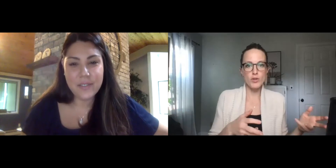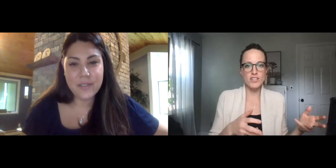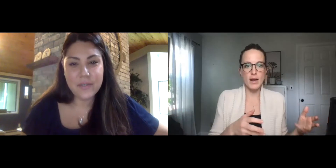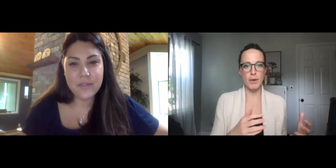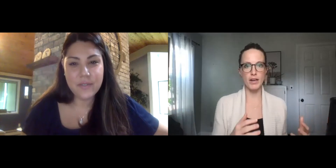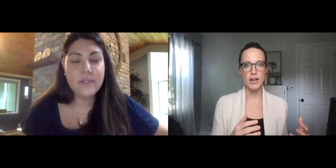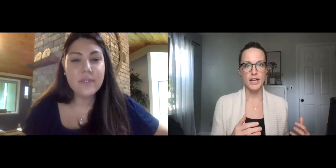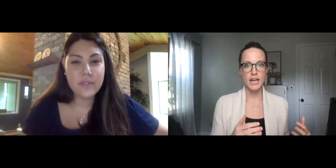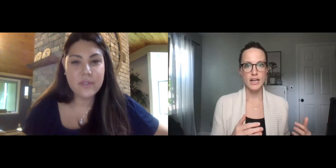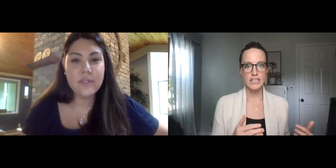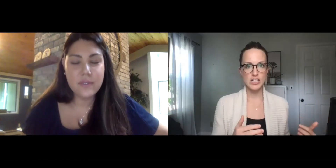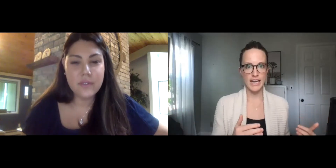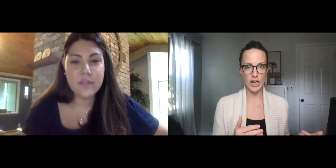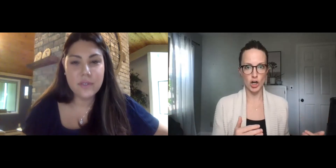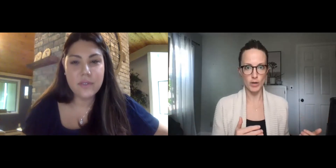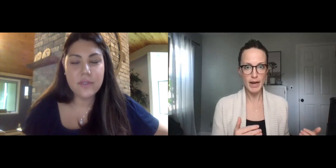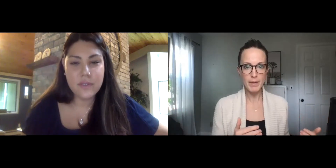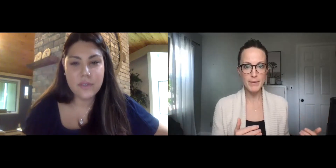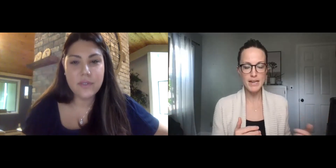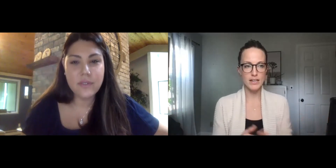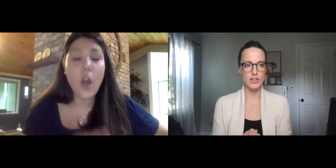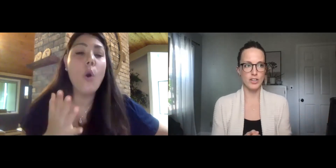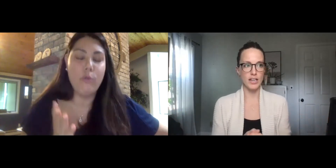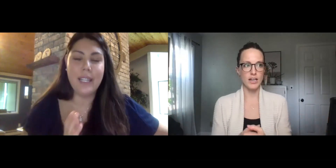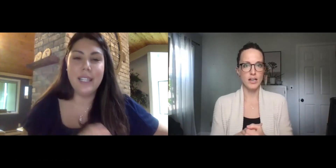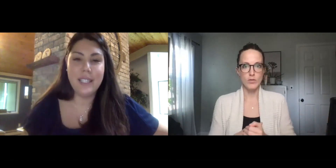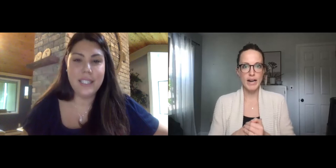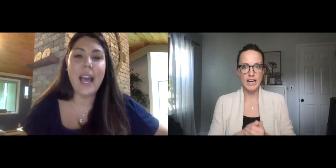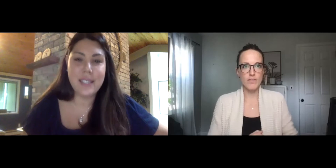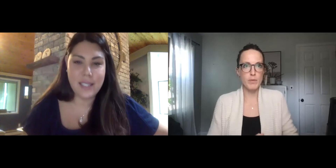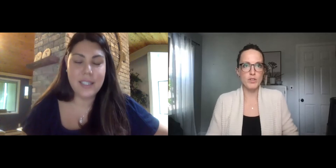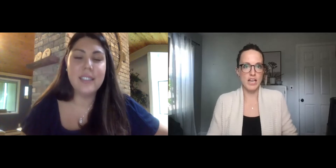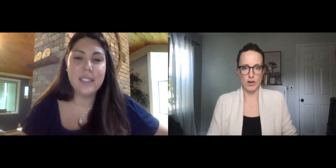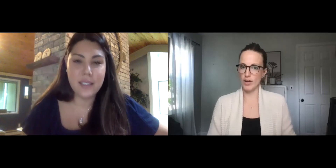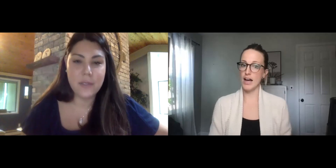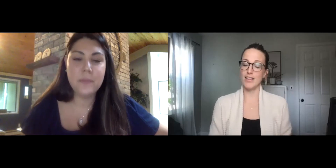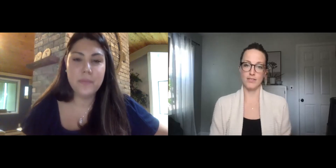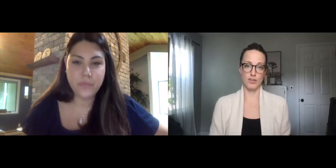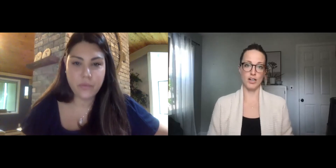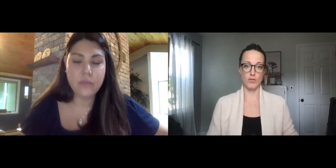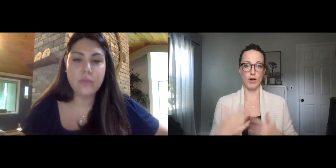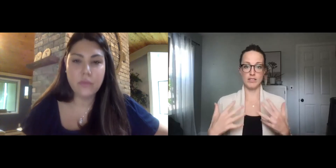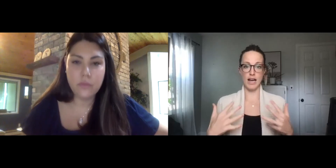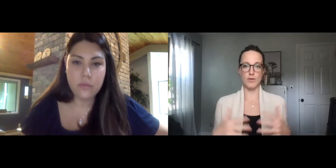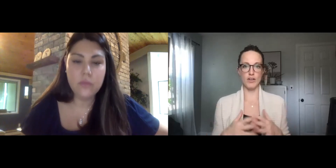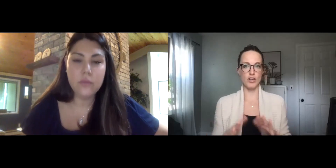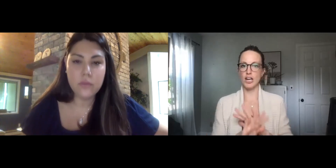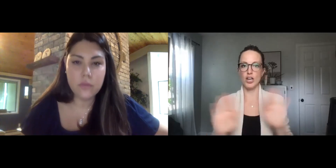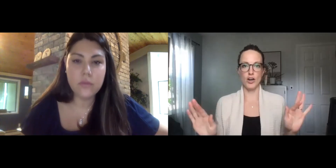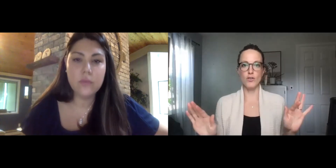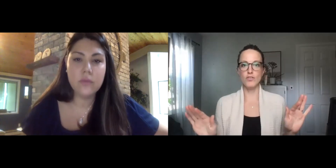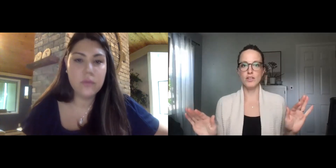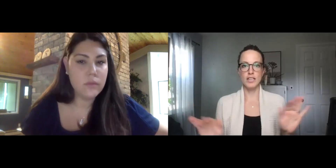I want to do this thing, but can it hurt my baby? And you're like, right. Yeah. And if people are saying, oh yeah, they're going to want to sign or whatever, you're